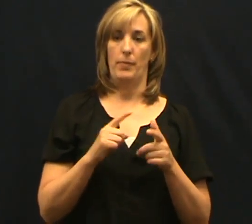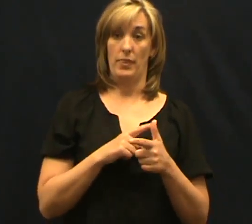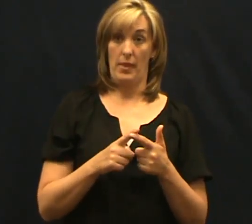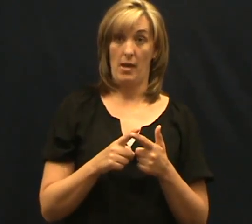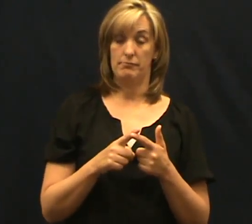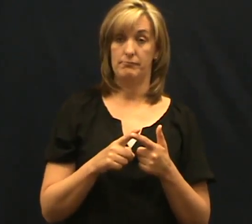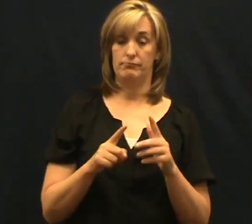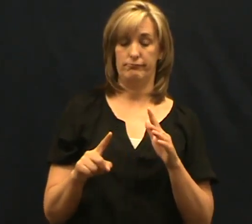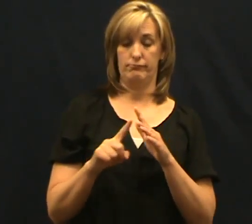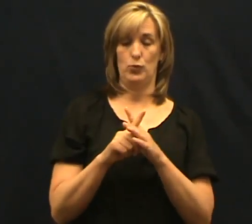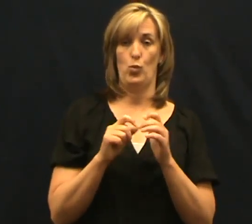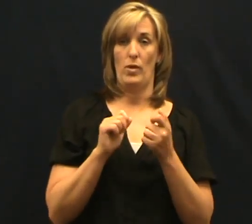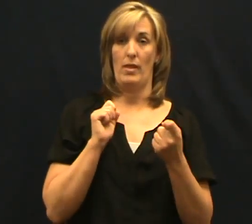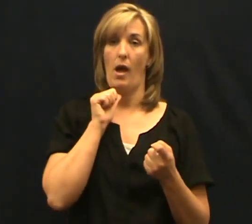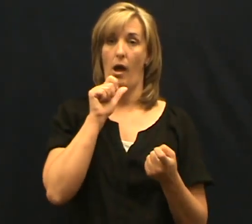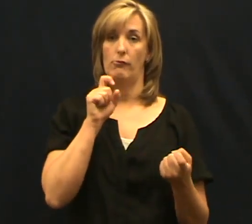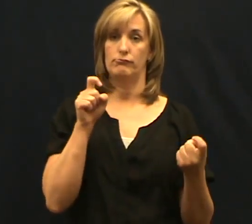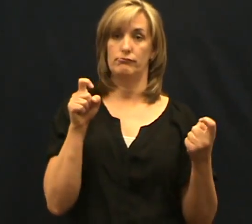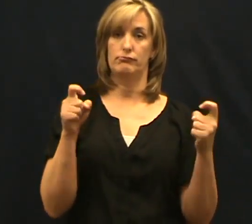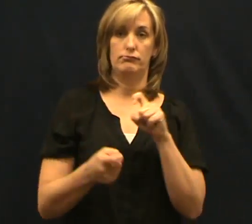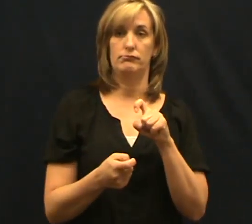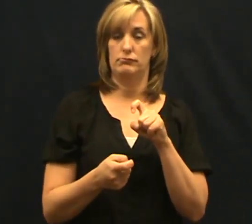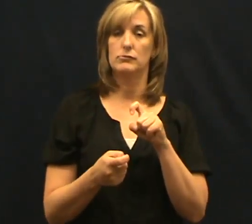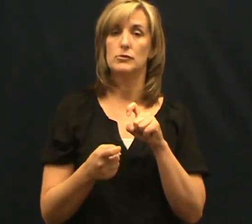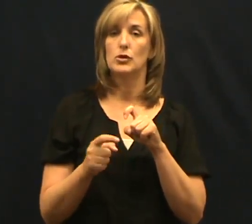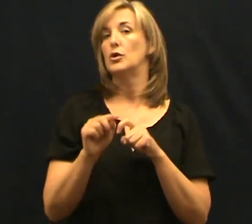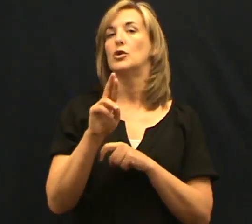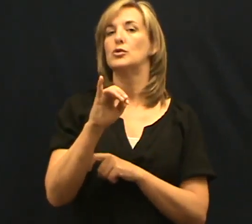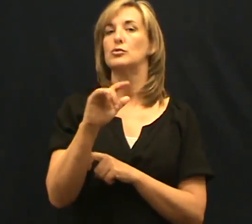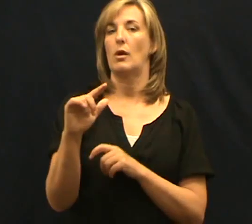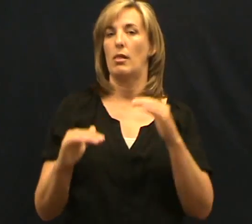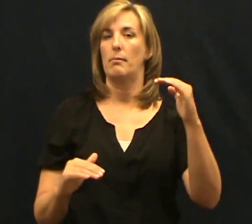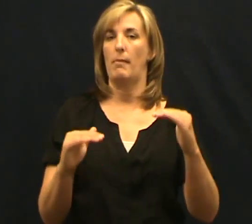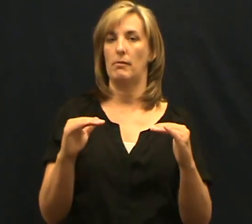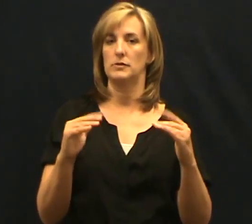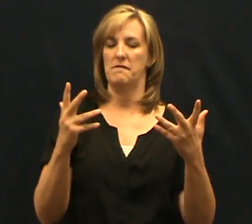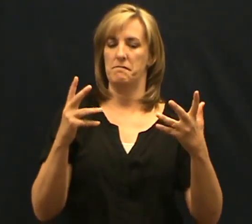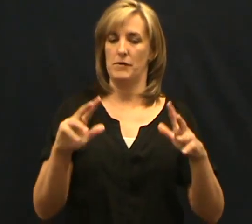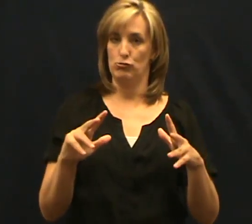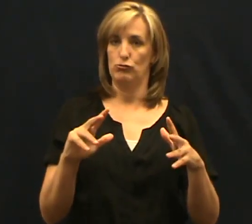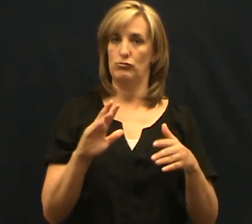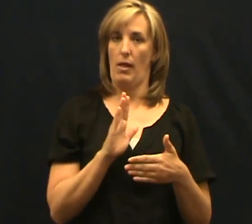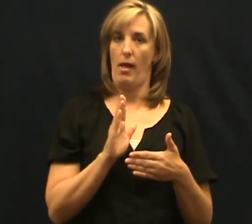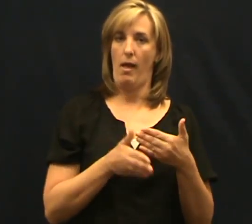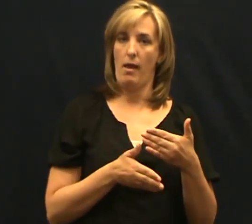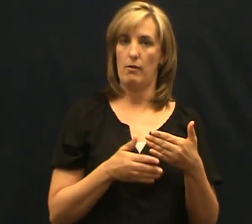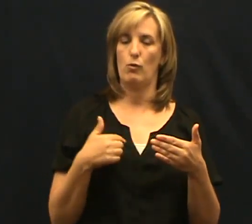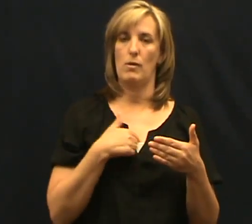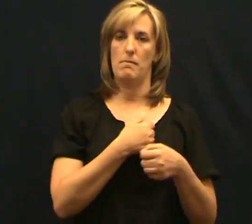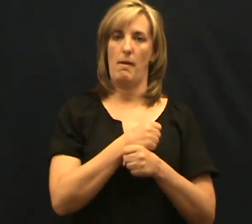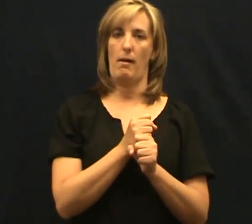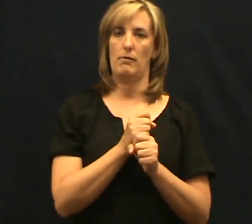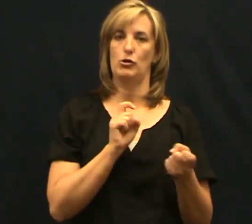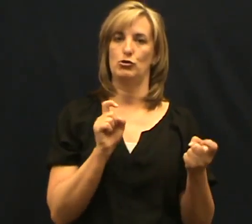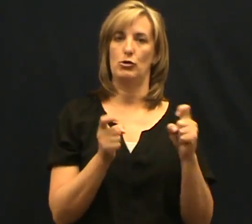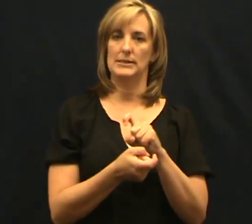trial balance. At the end of every month, we make our adjustments, and we do those with what we call adjusting journal entries.